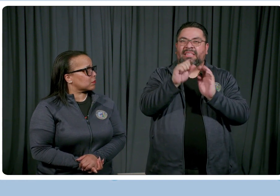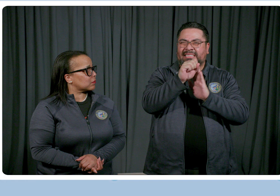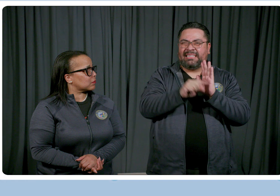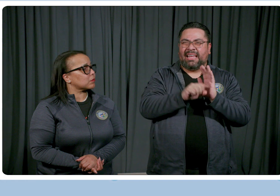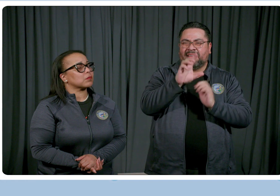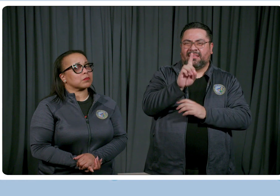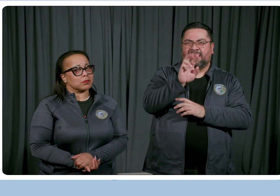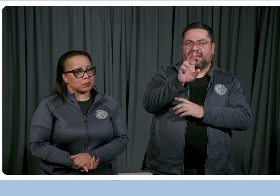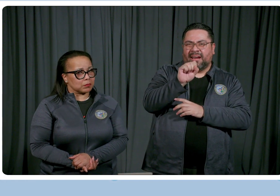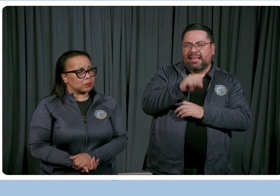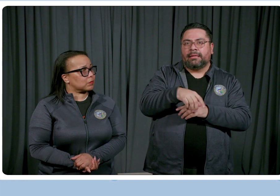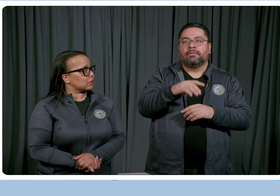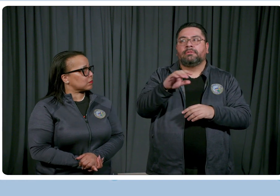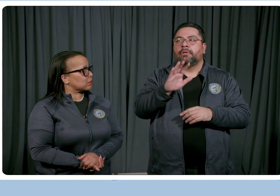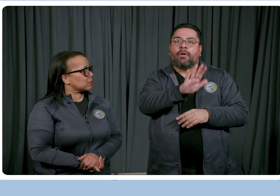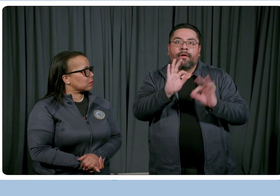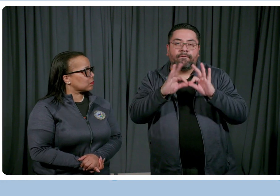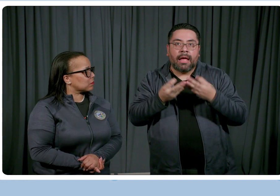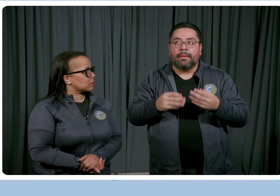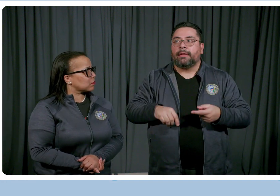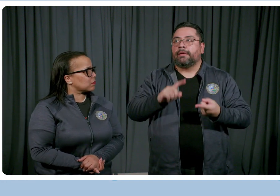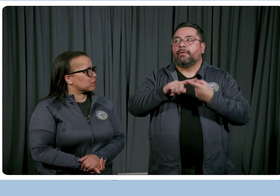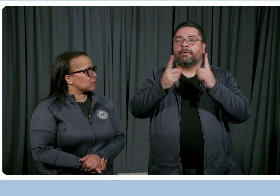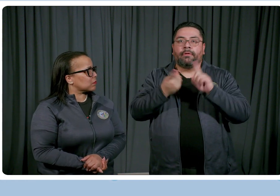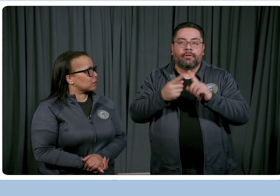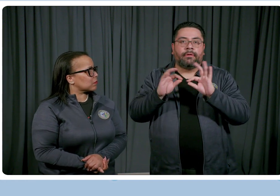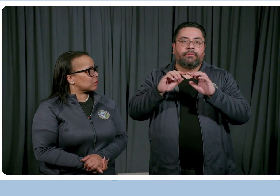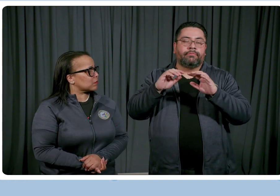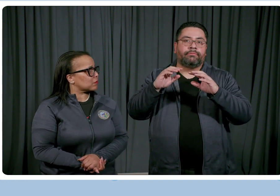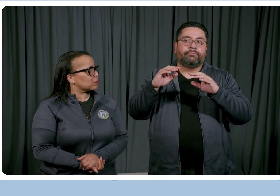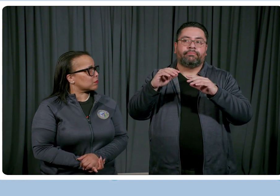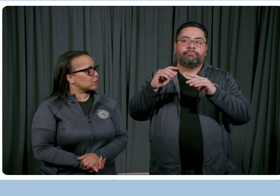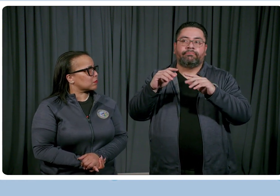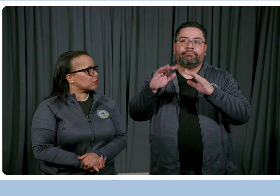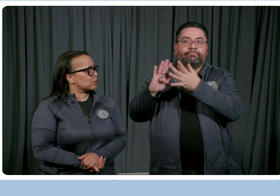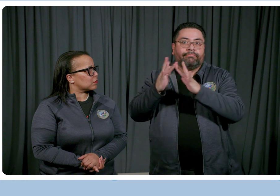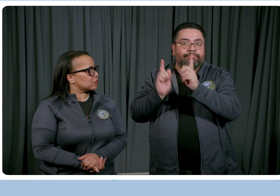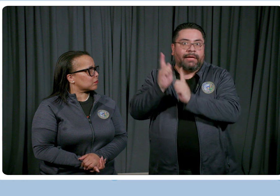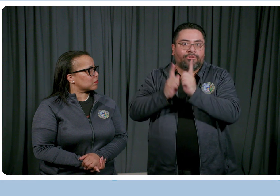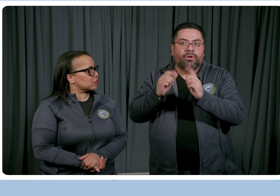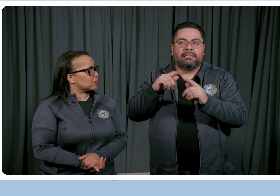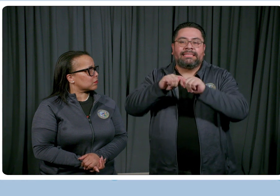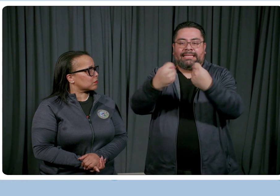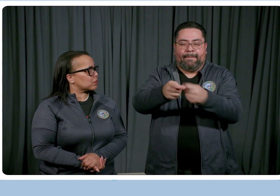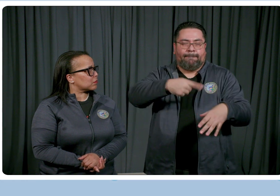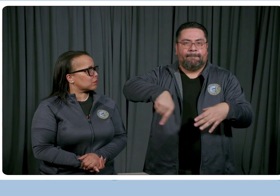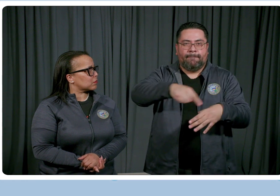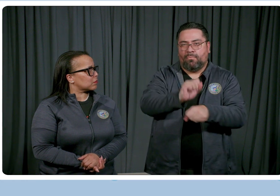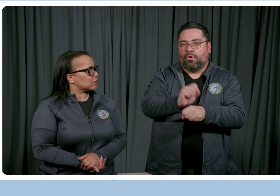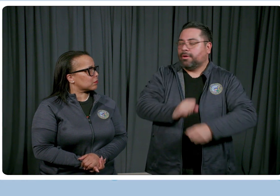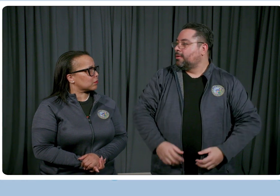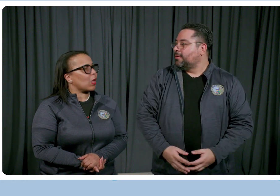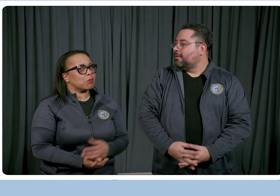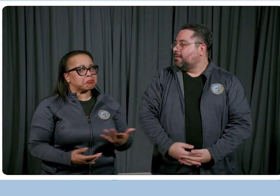state, or just other friends and family, networking, mentors. So it's a team effort. And can you tell us about a